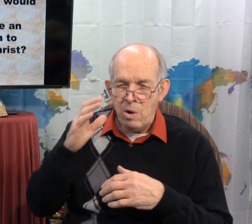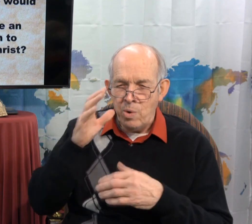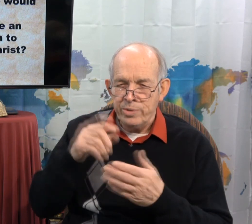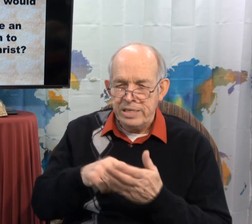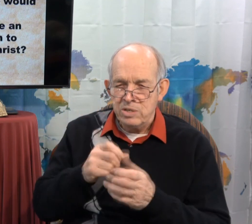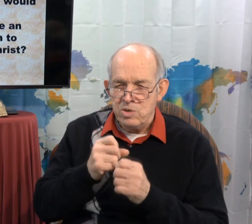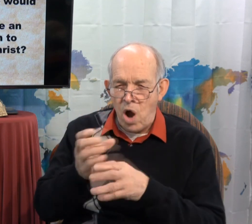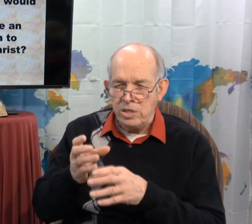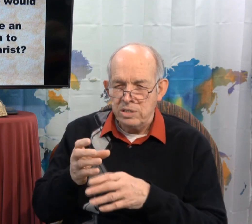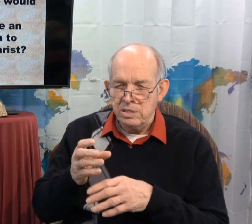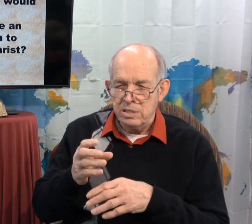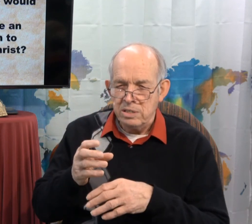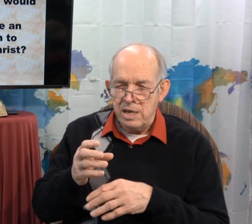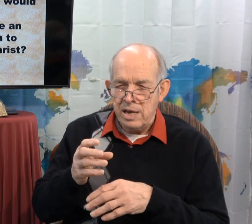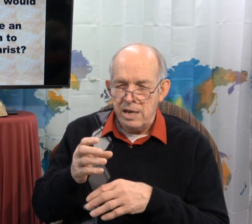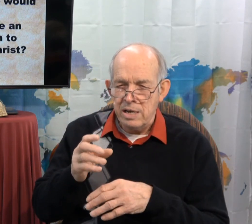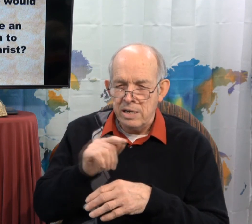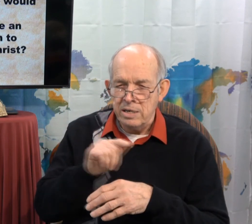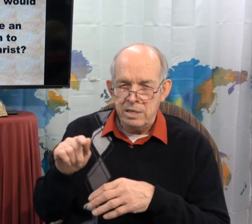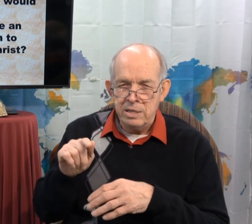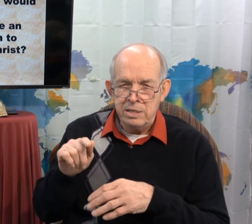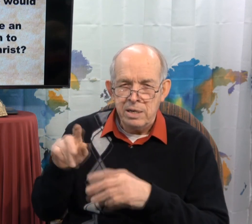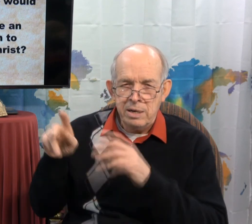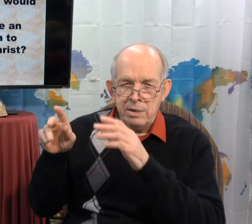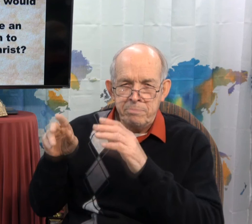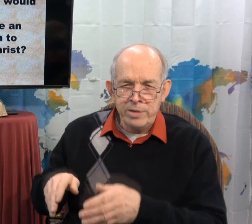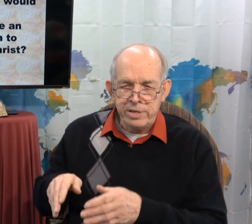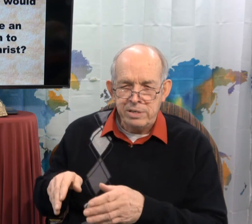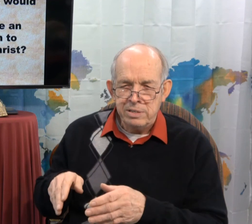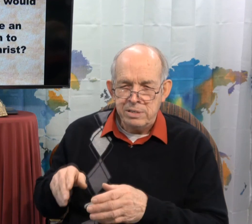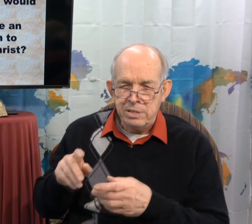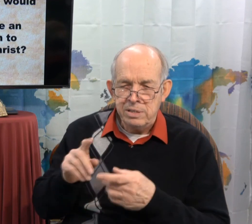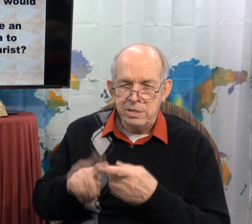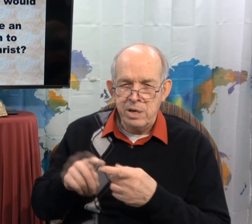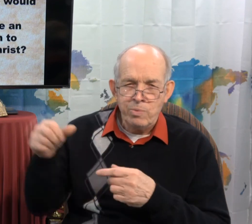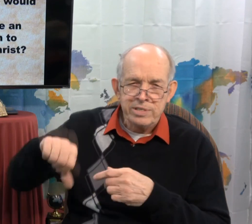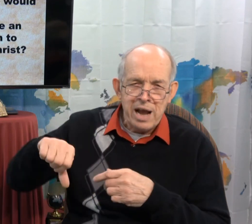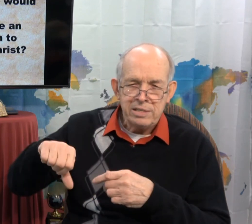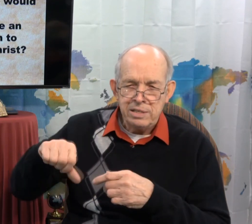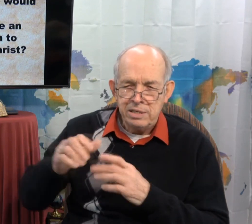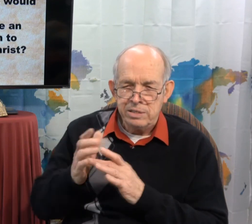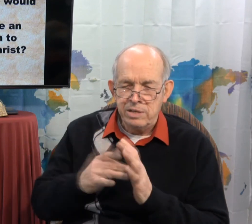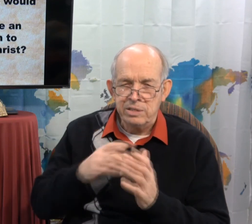Would the cross and person she reject Jesus